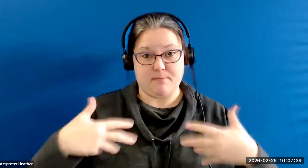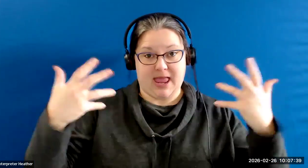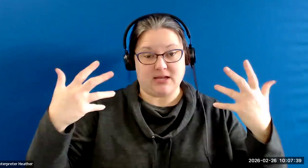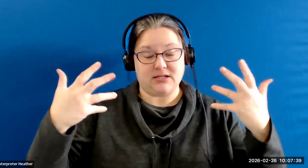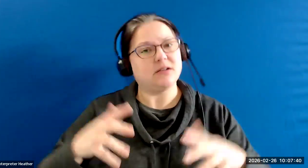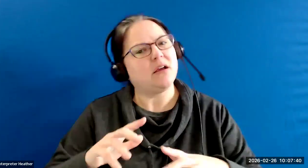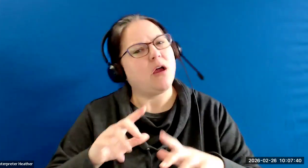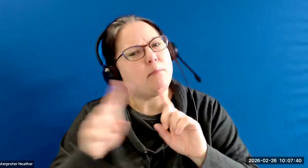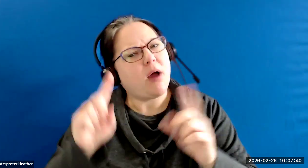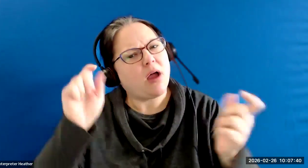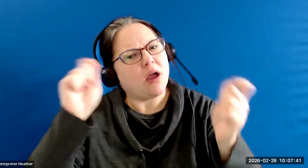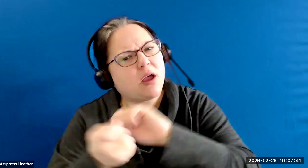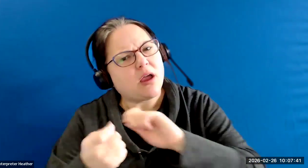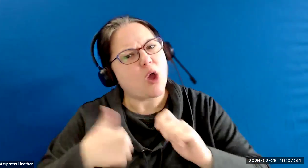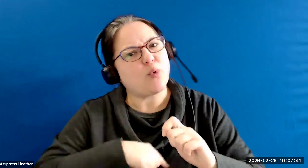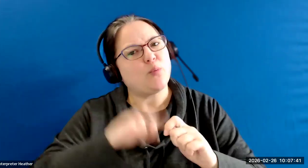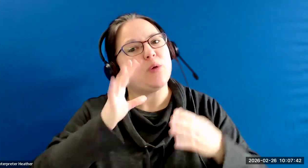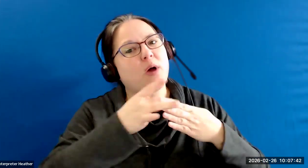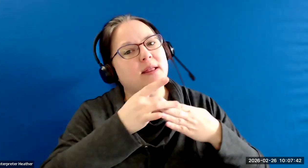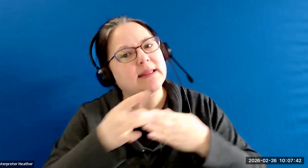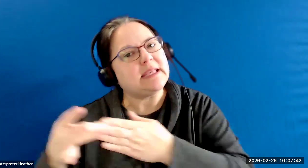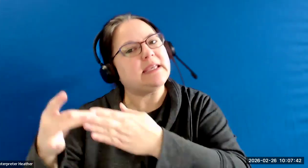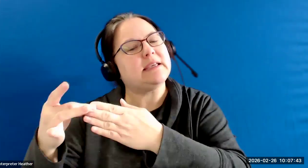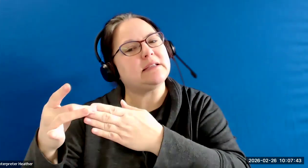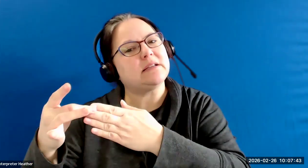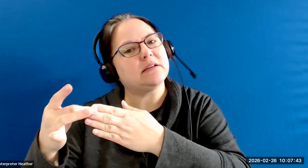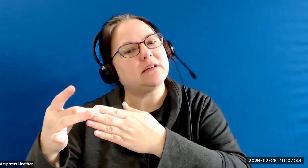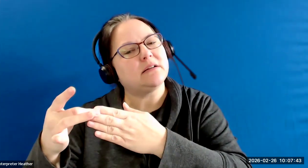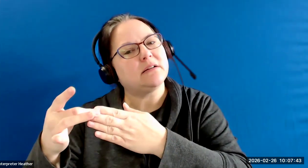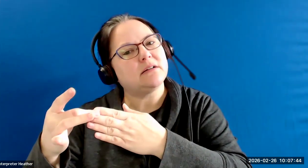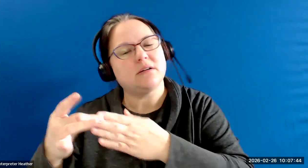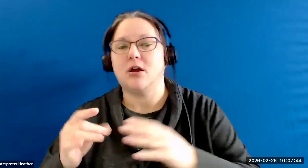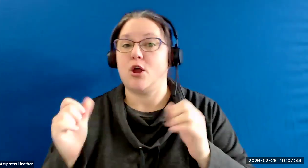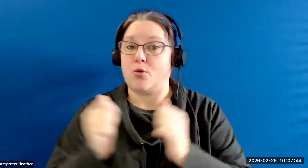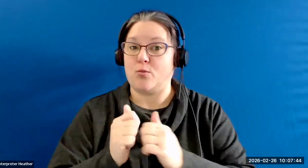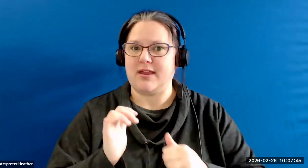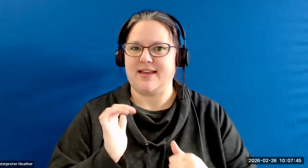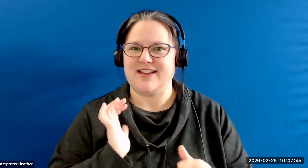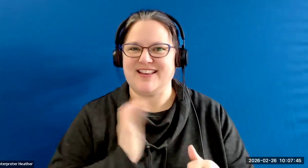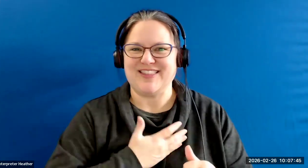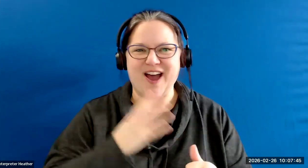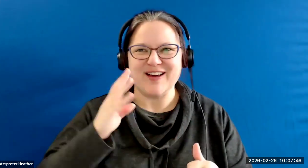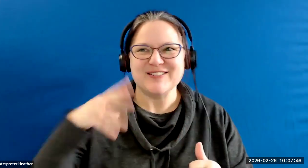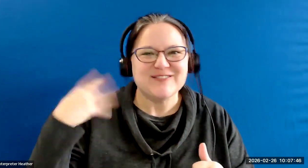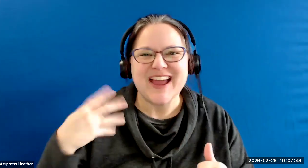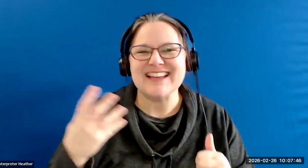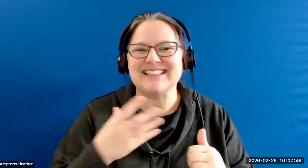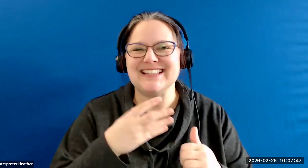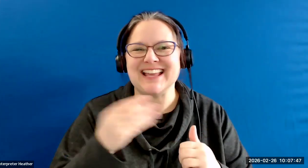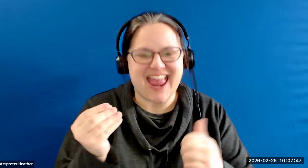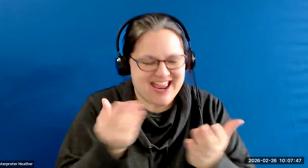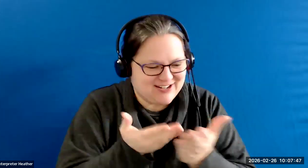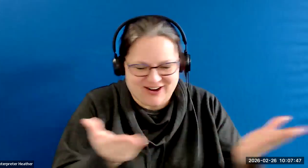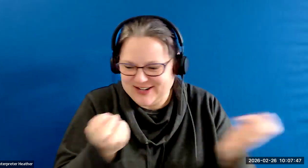movement in which we lead the way. With all of our crazy, adaptive